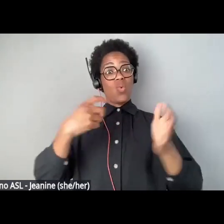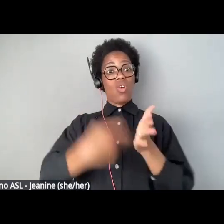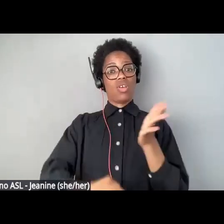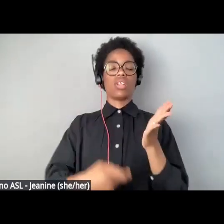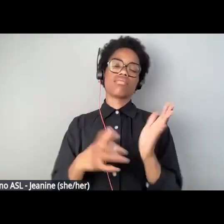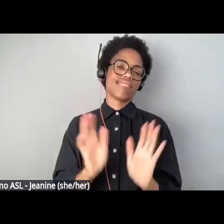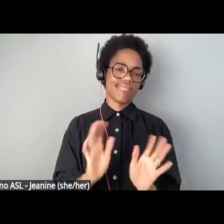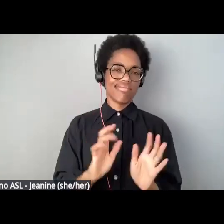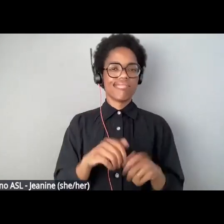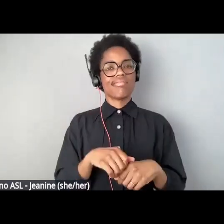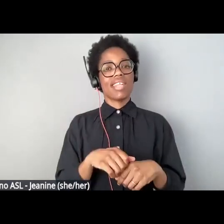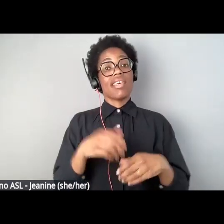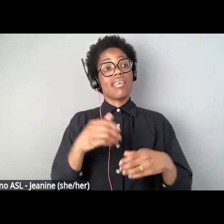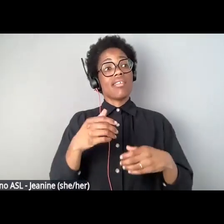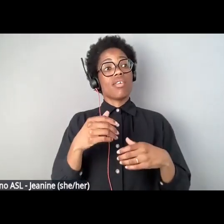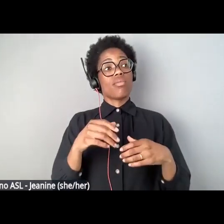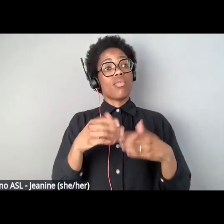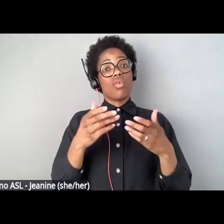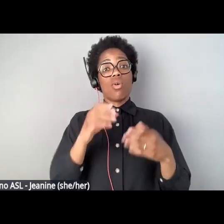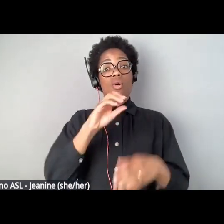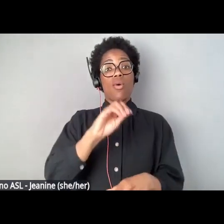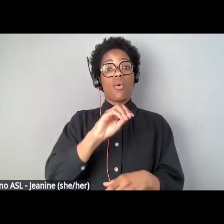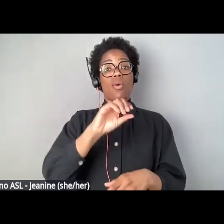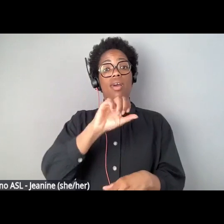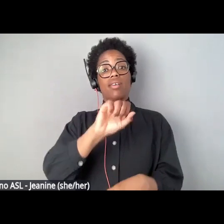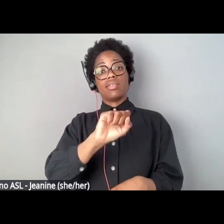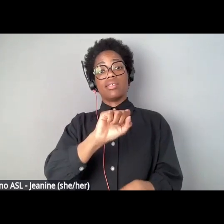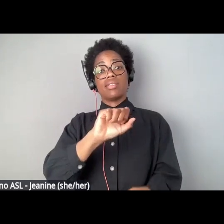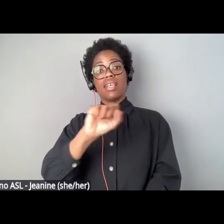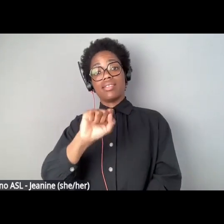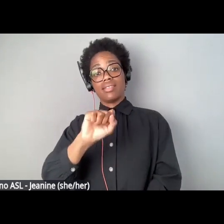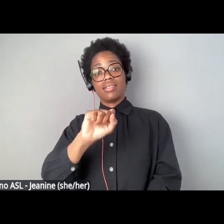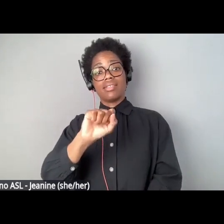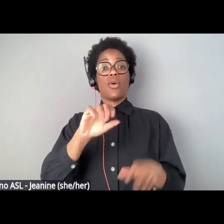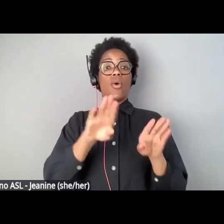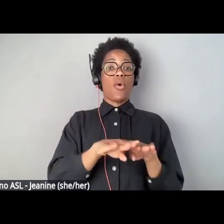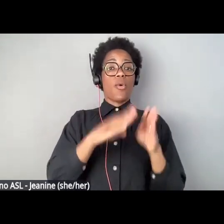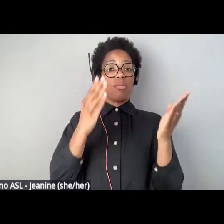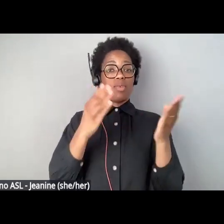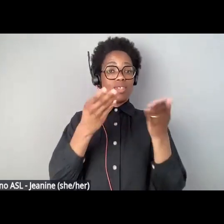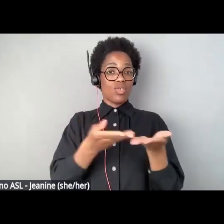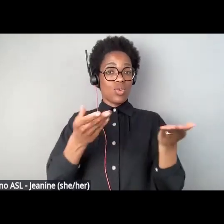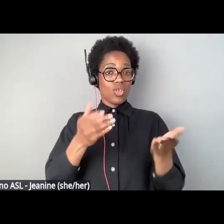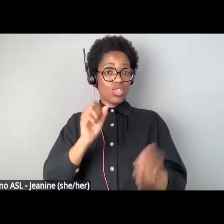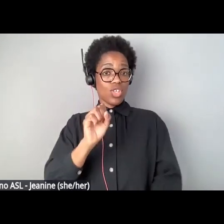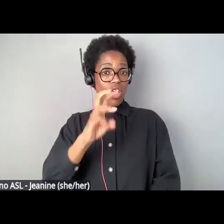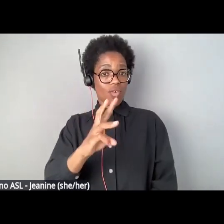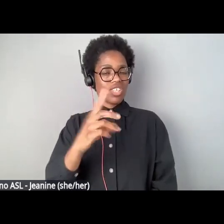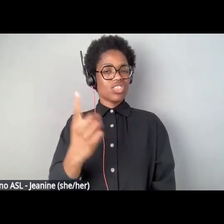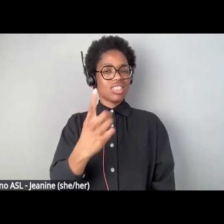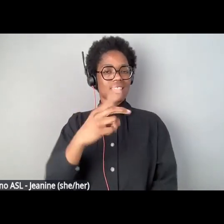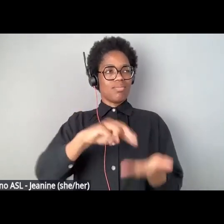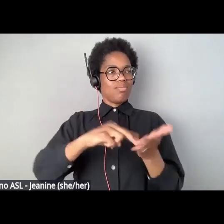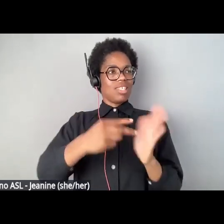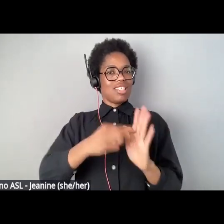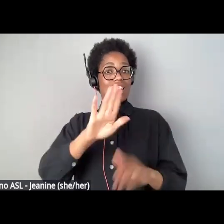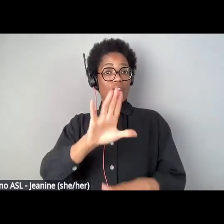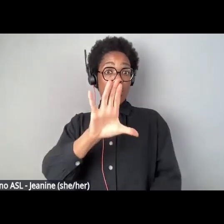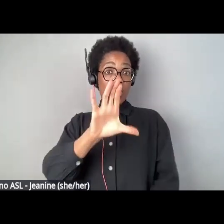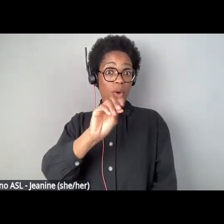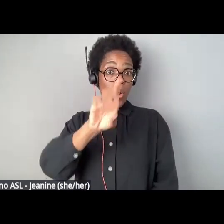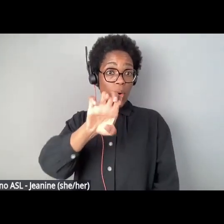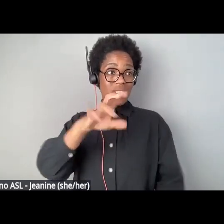means that their source code is available to be looked at and checked out. So